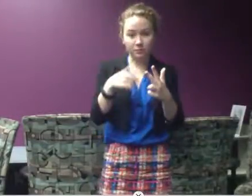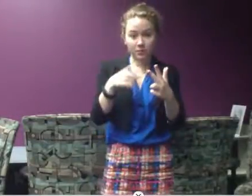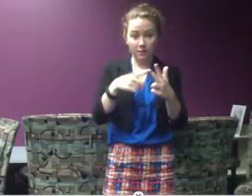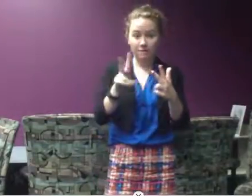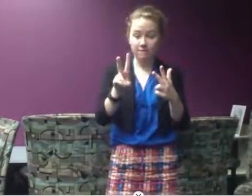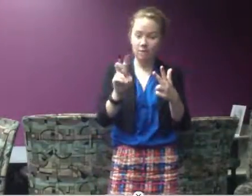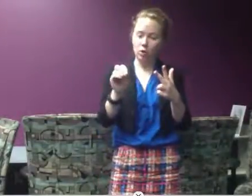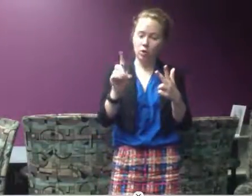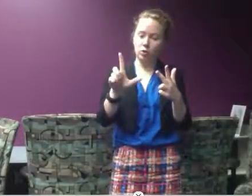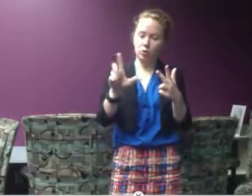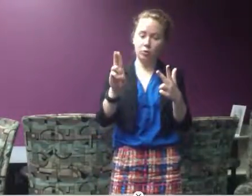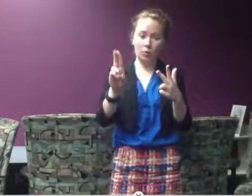And we'll talk about more of that later.